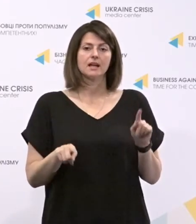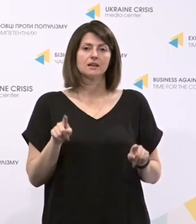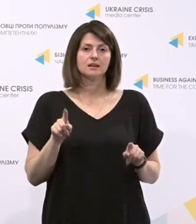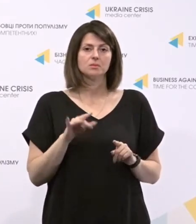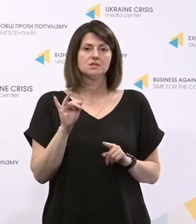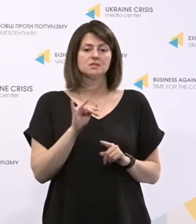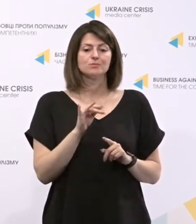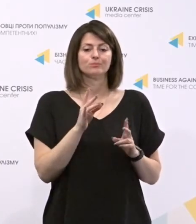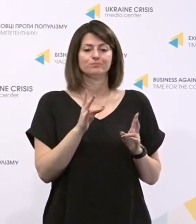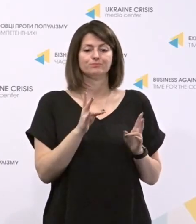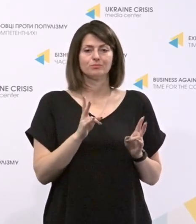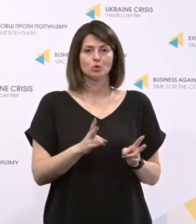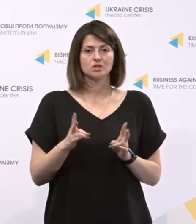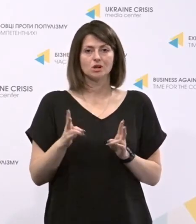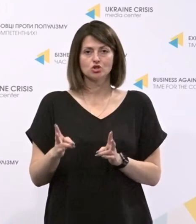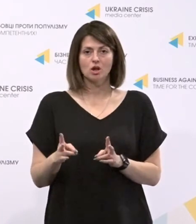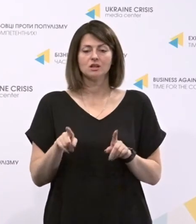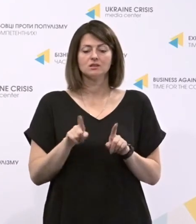those who were killed.